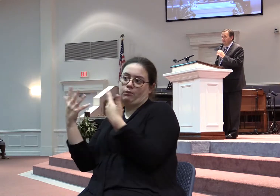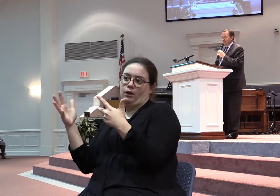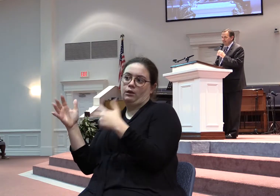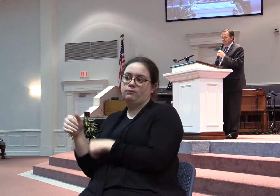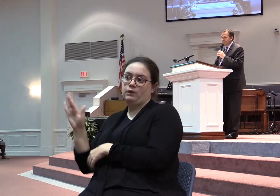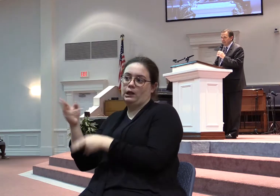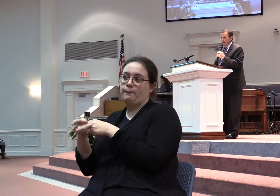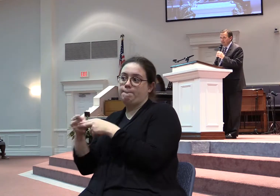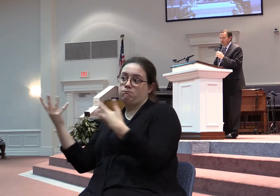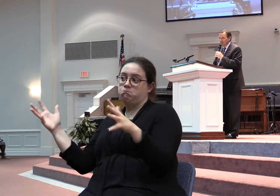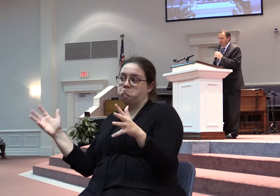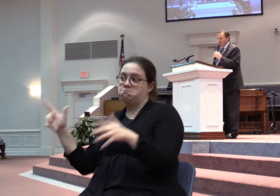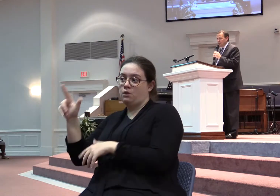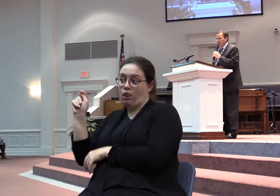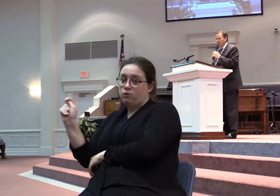L-O-T,